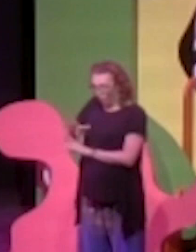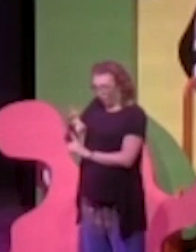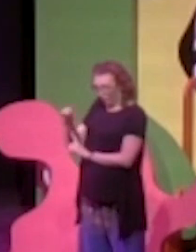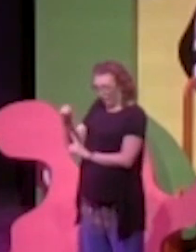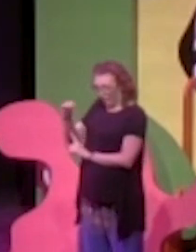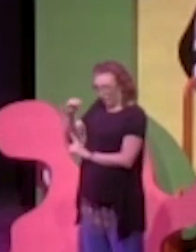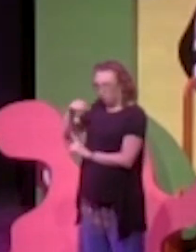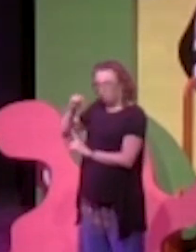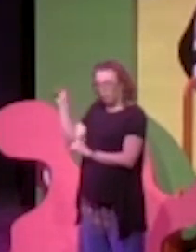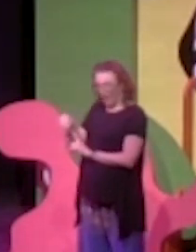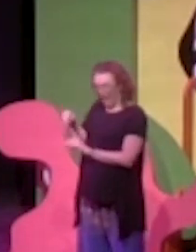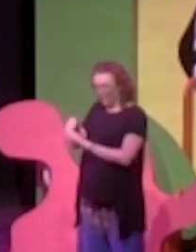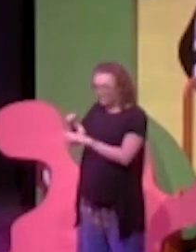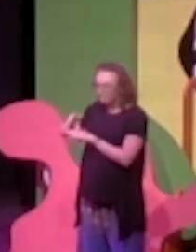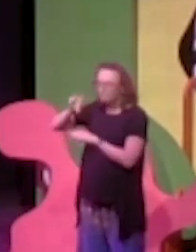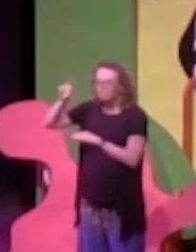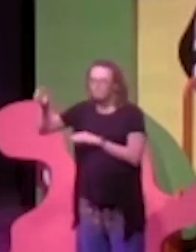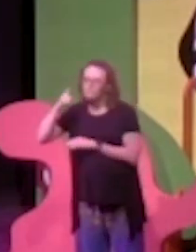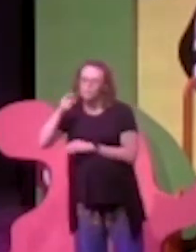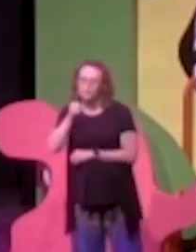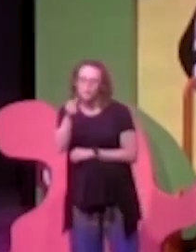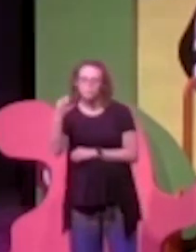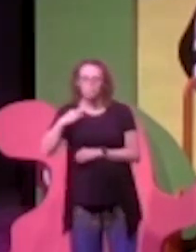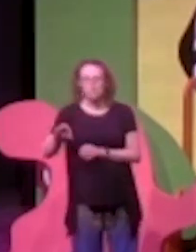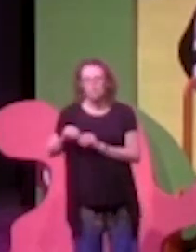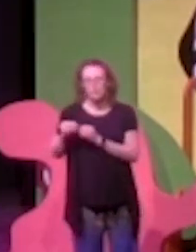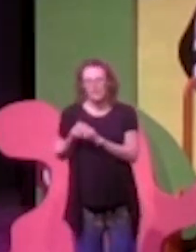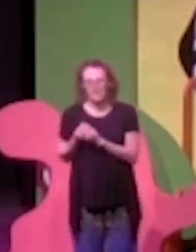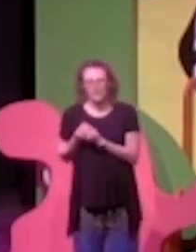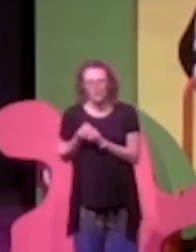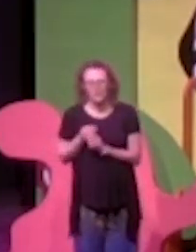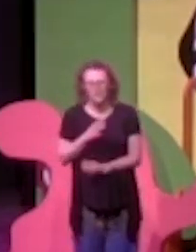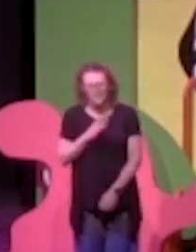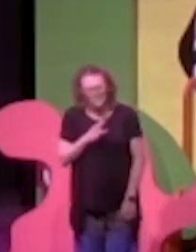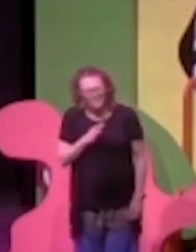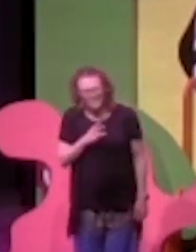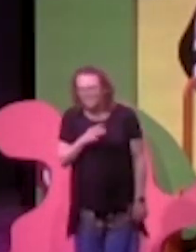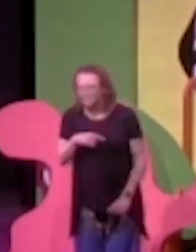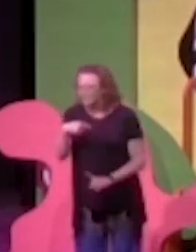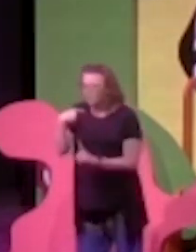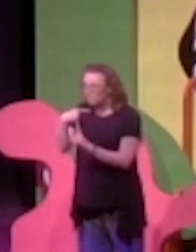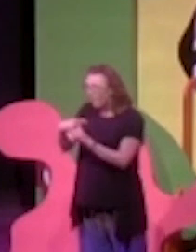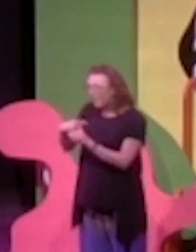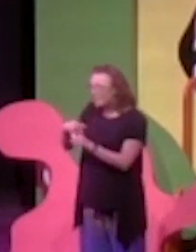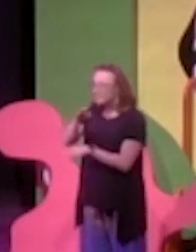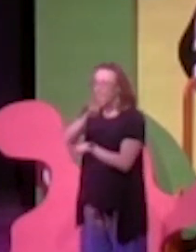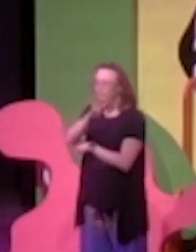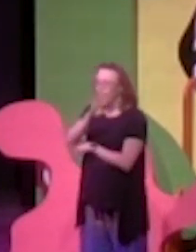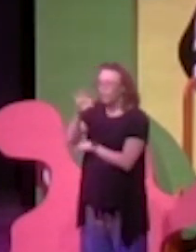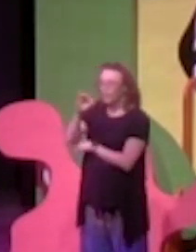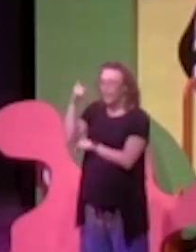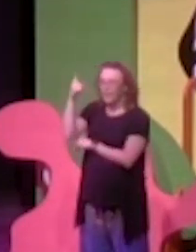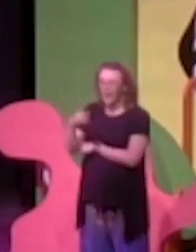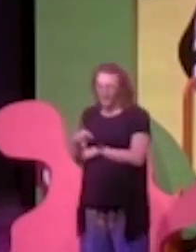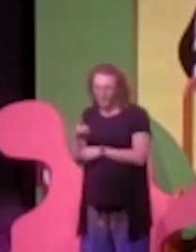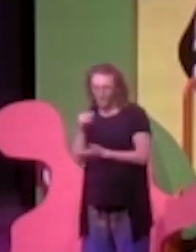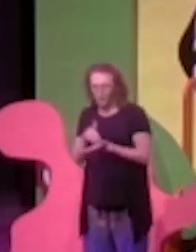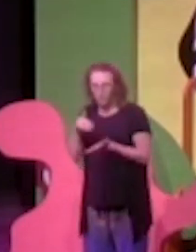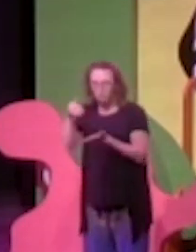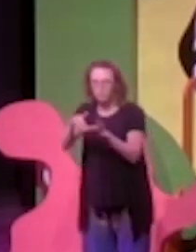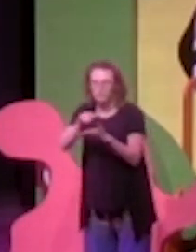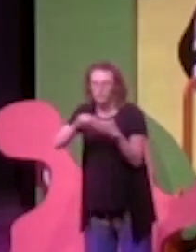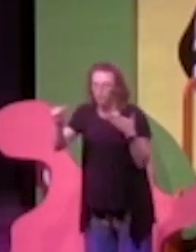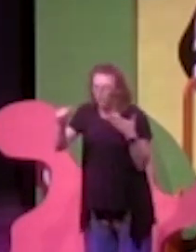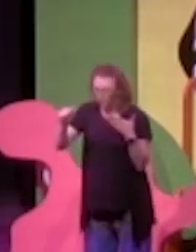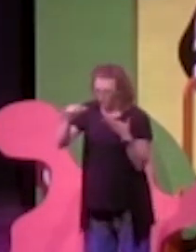nonprofit organizations. Then I also want to report that the $49.5 million that went into the